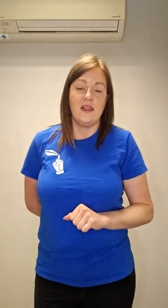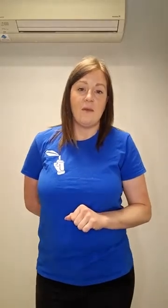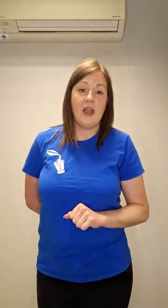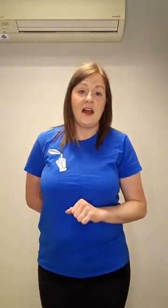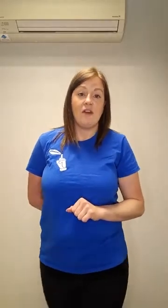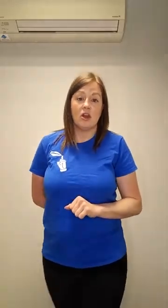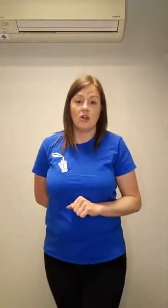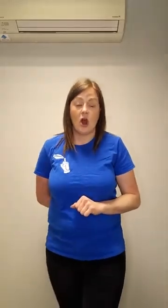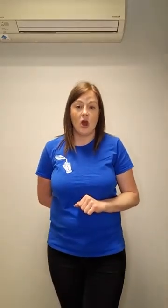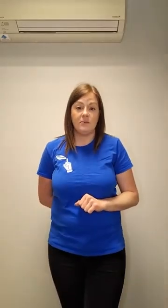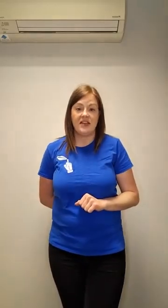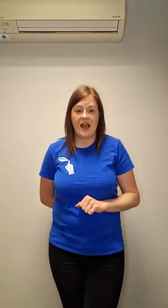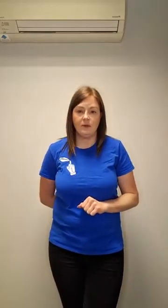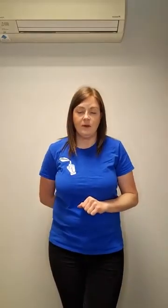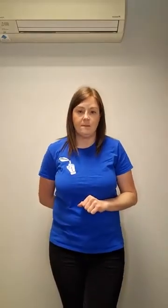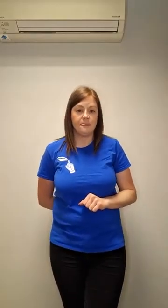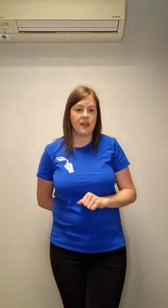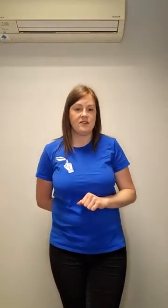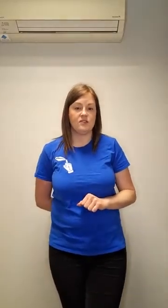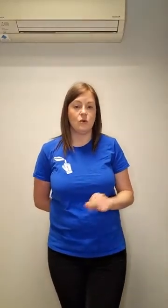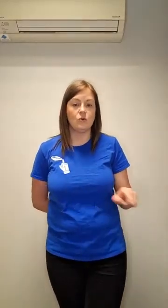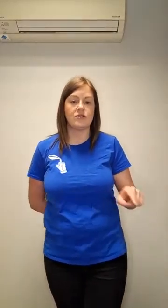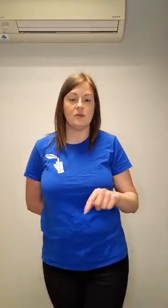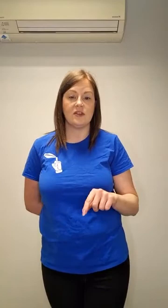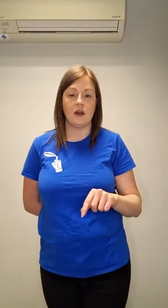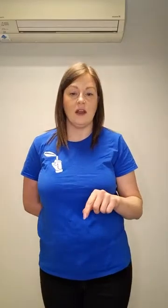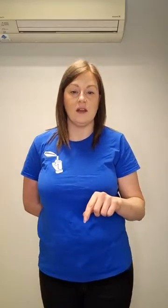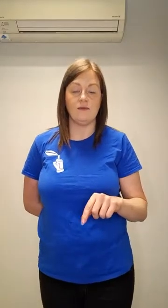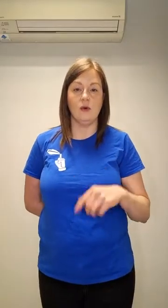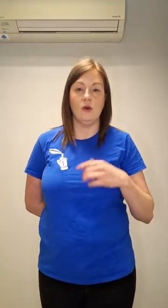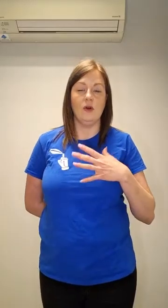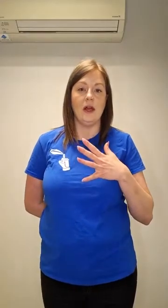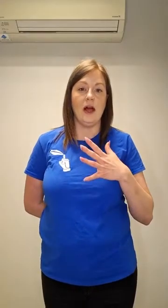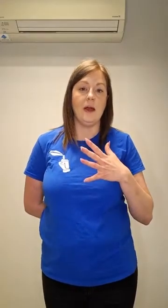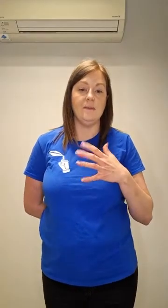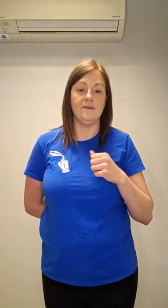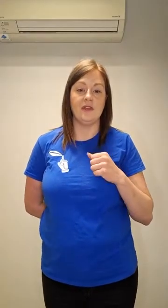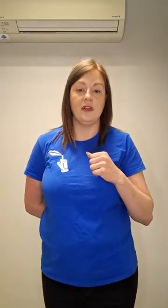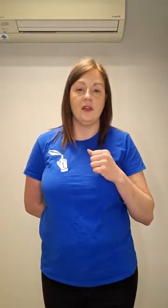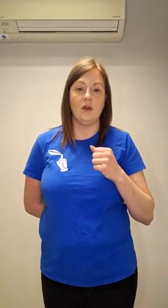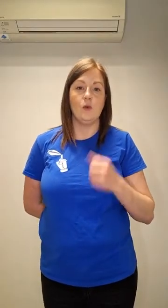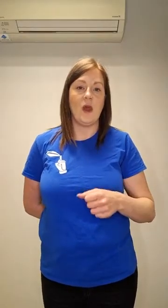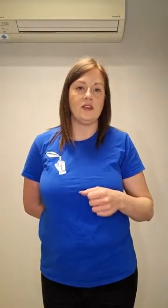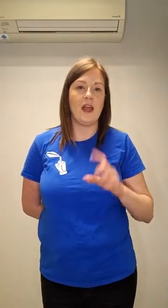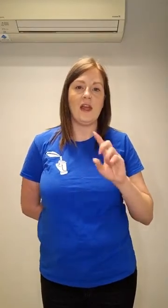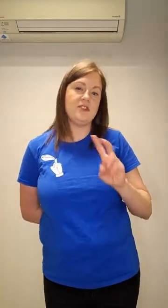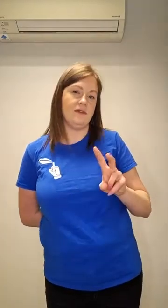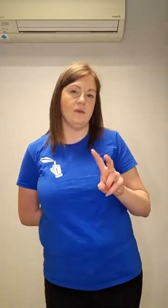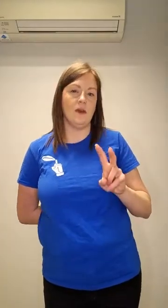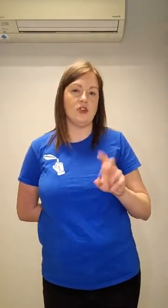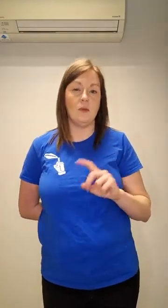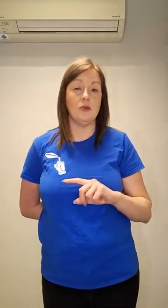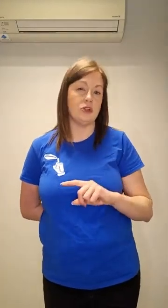Then we have calm down. This is also the sign for wait, we have a different one which I will show